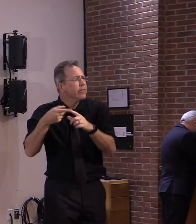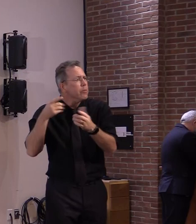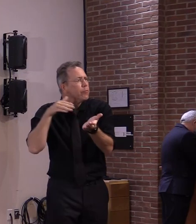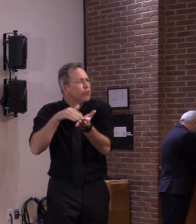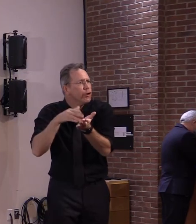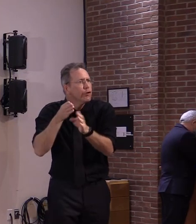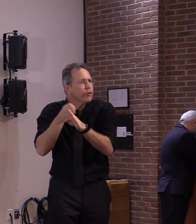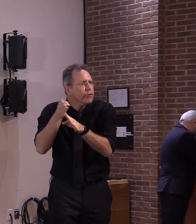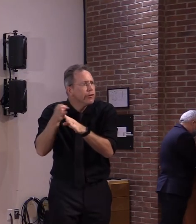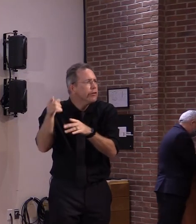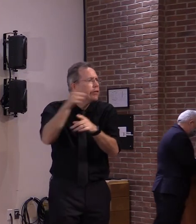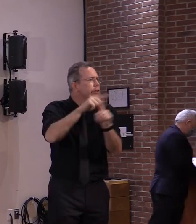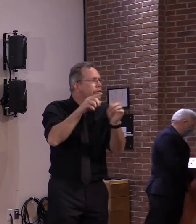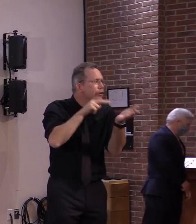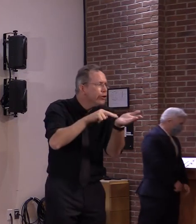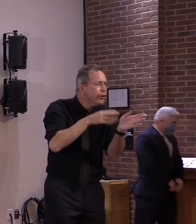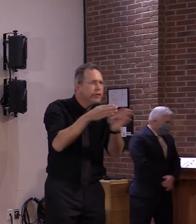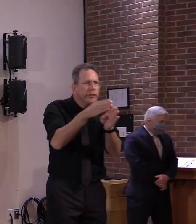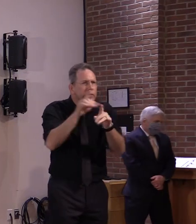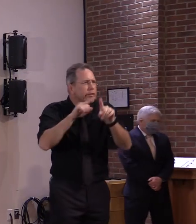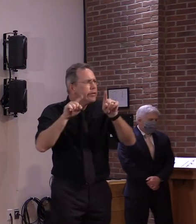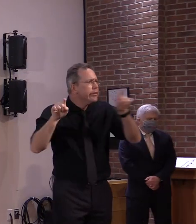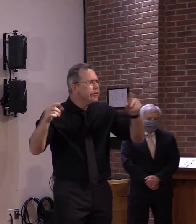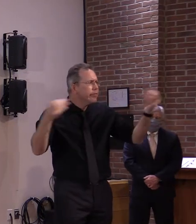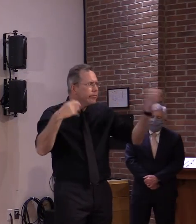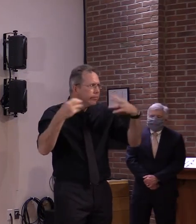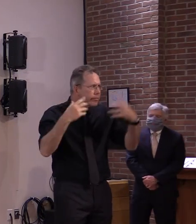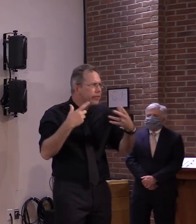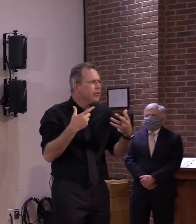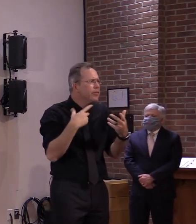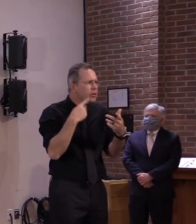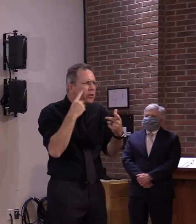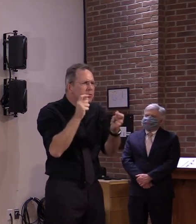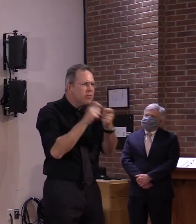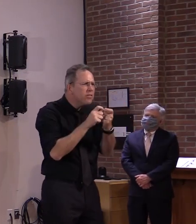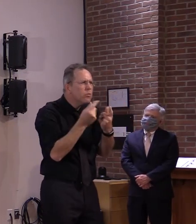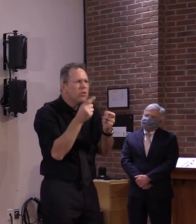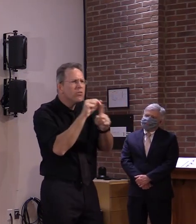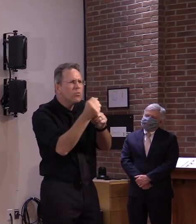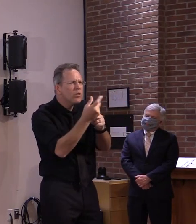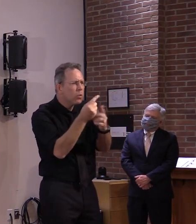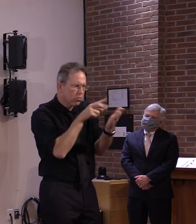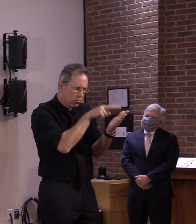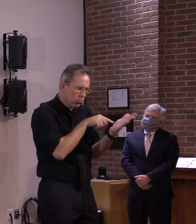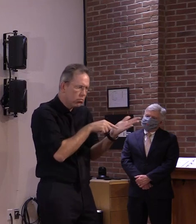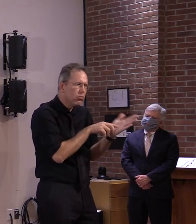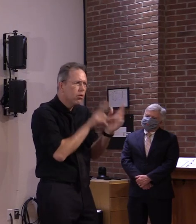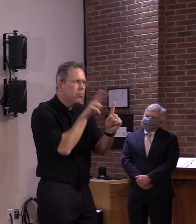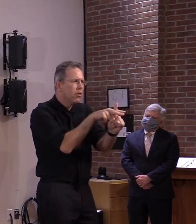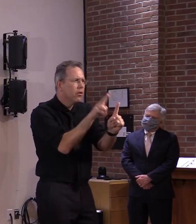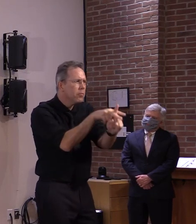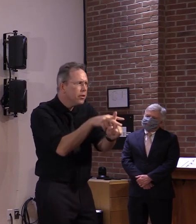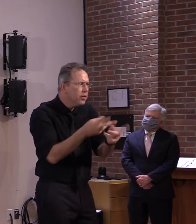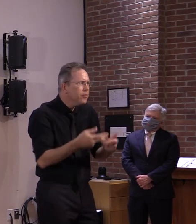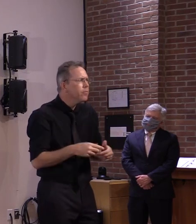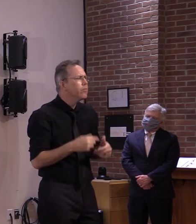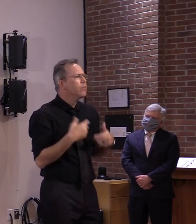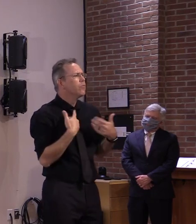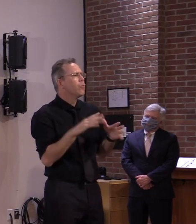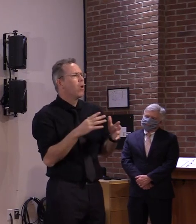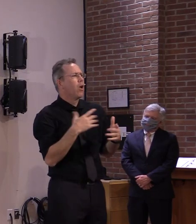do to help them if they have a specific situation or circumstance that needs to be addressed, we try to be as responsive as possible to their